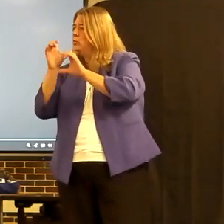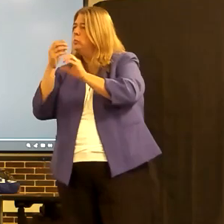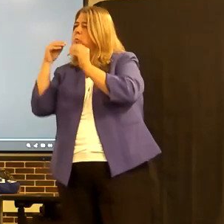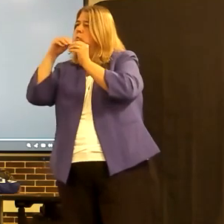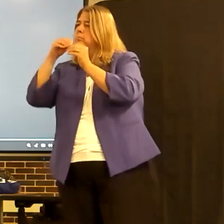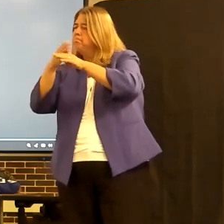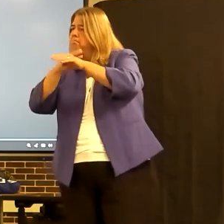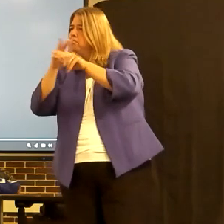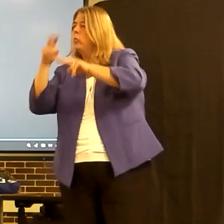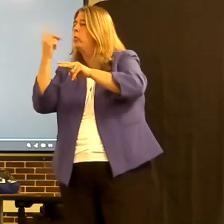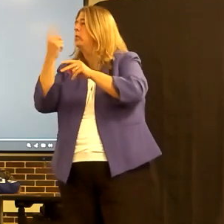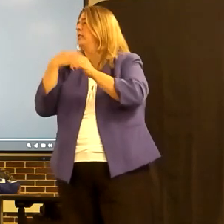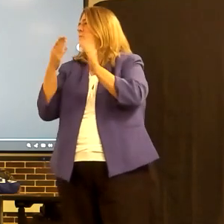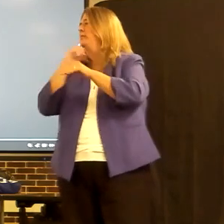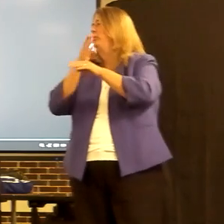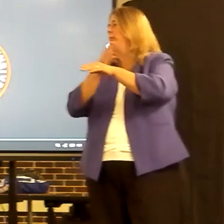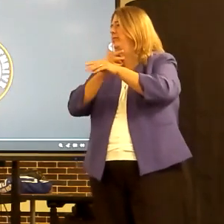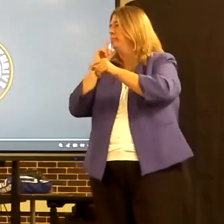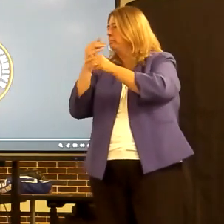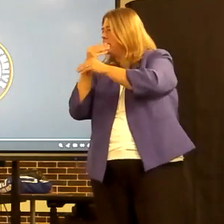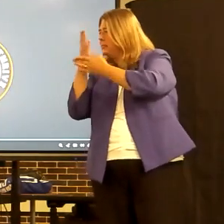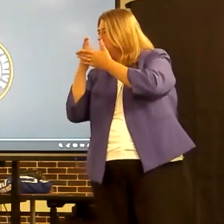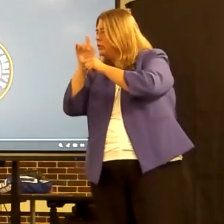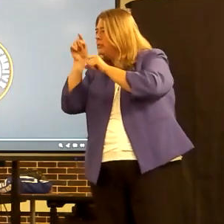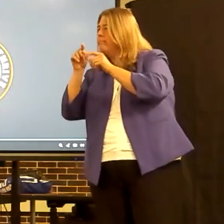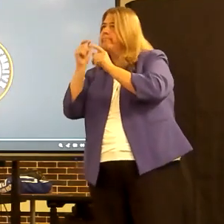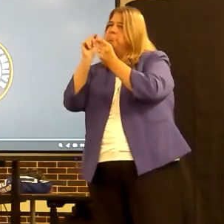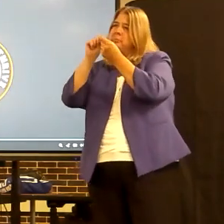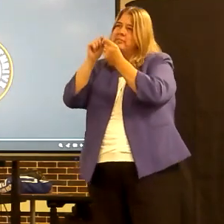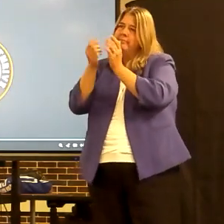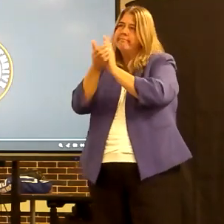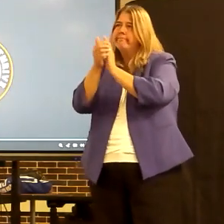math, we see there are some areas for improvement